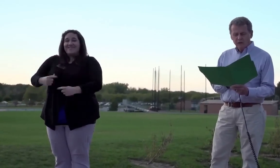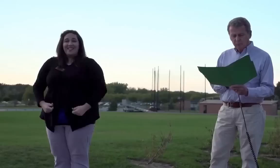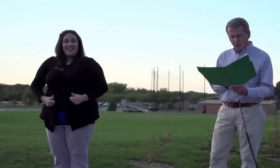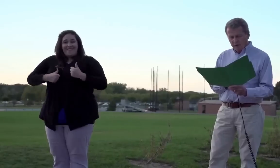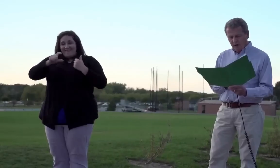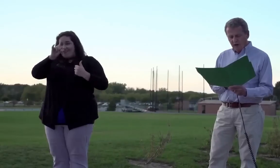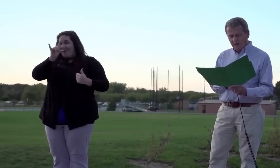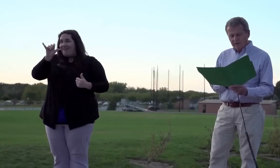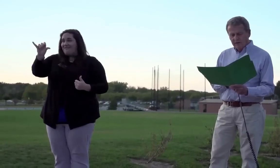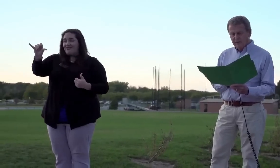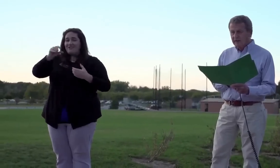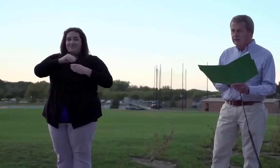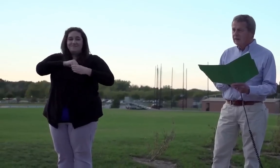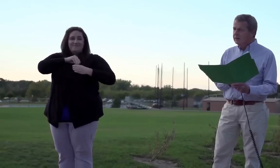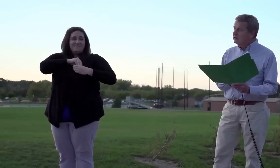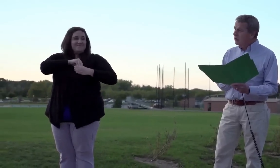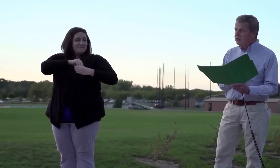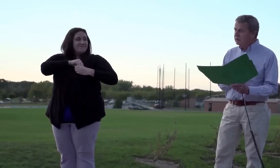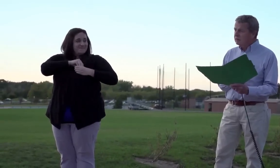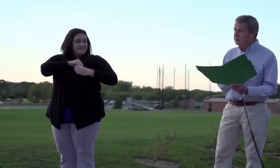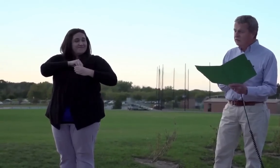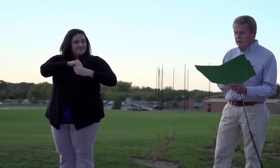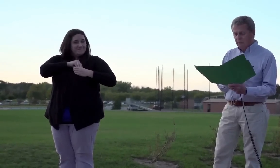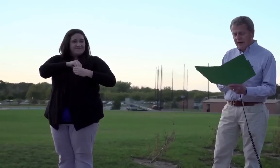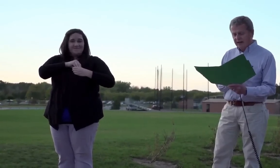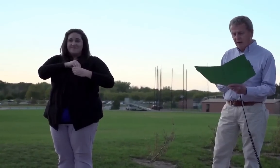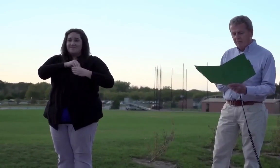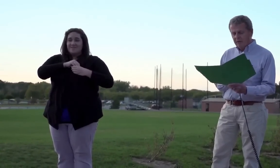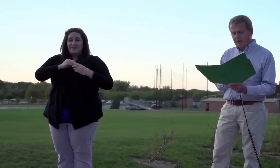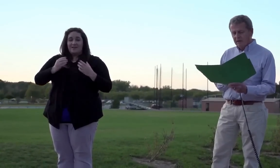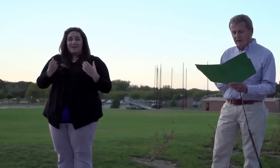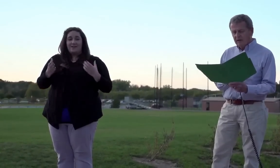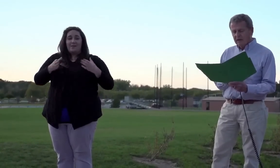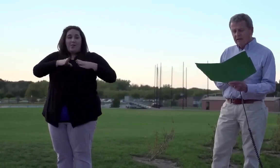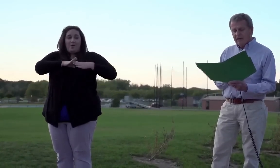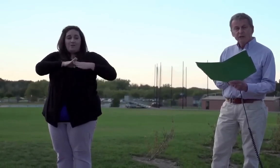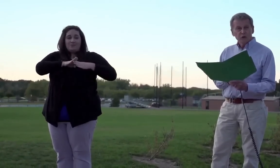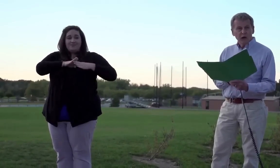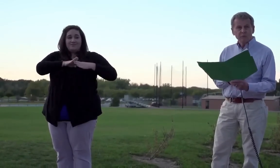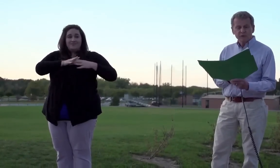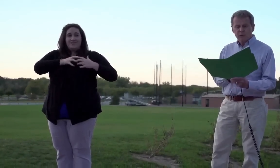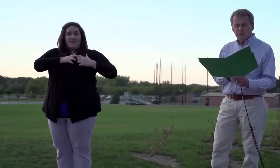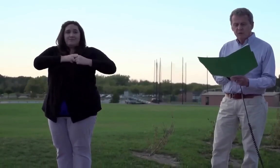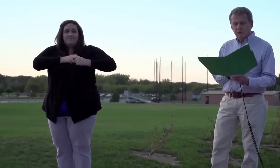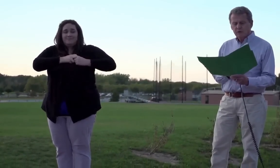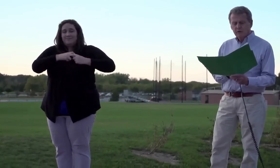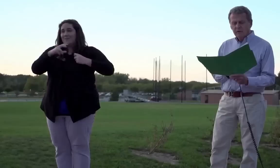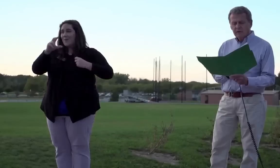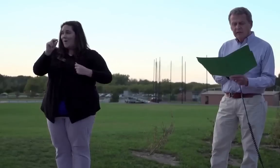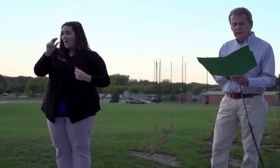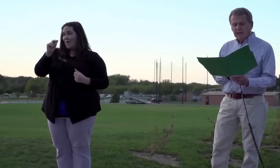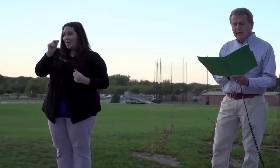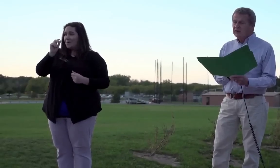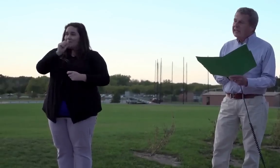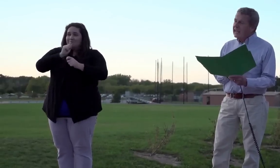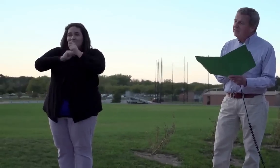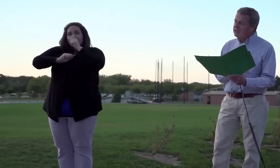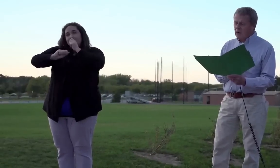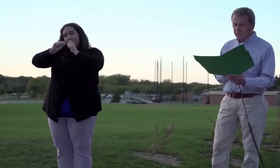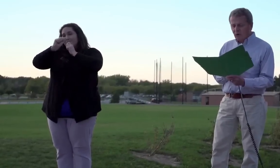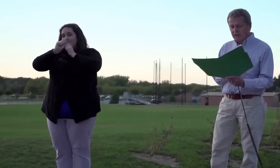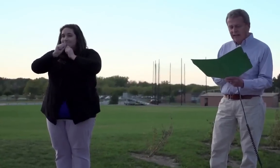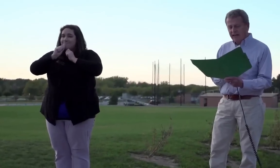heart that doesn't seal back up, and you come through. It's like having a broken